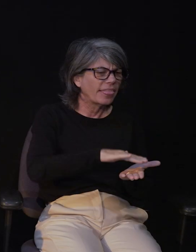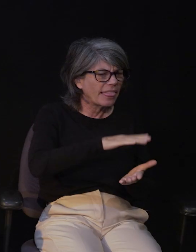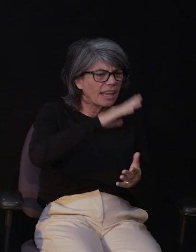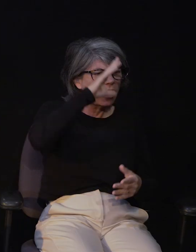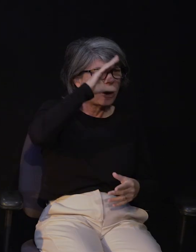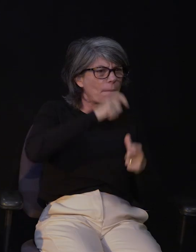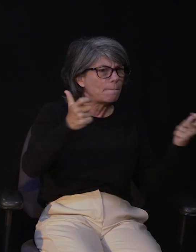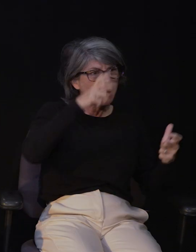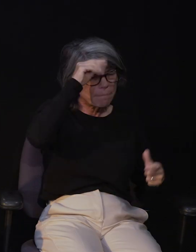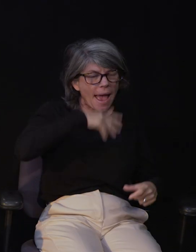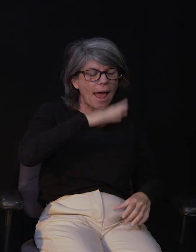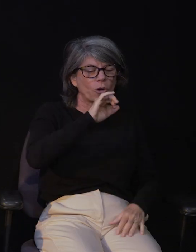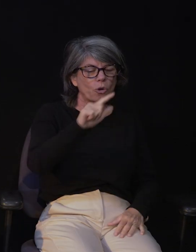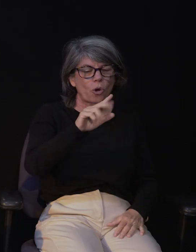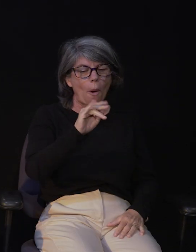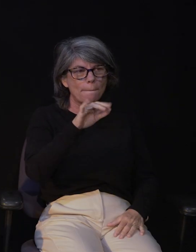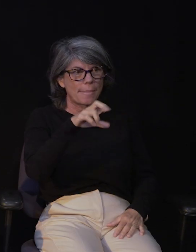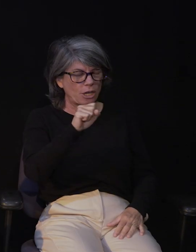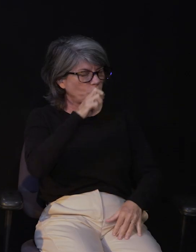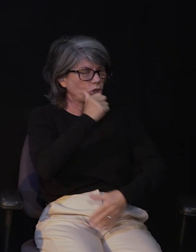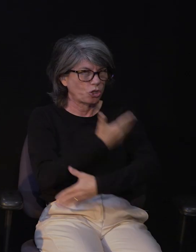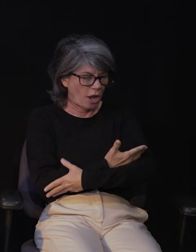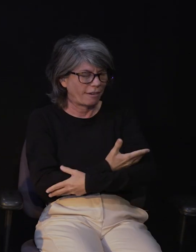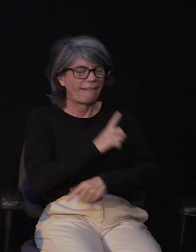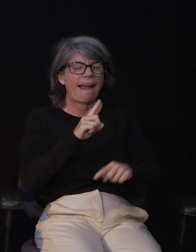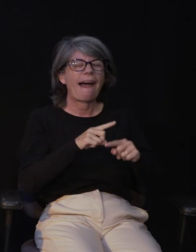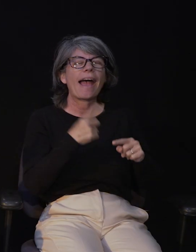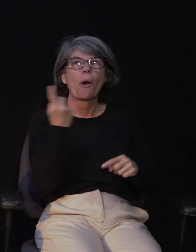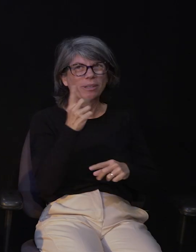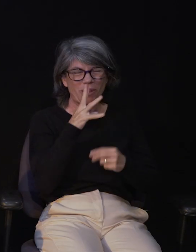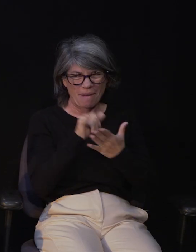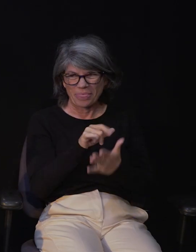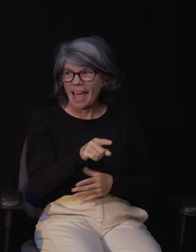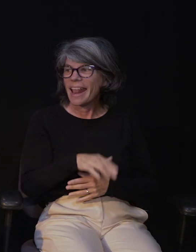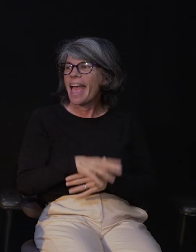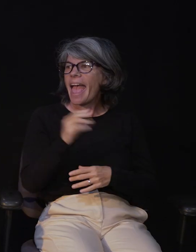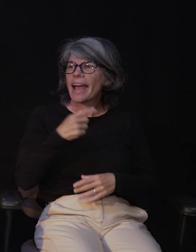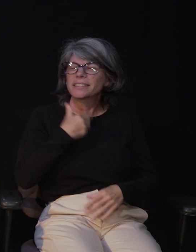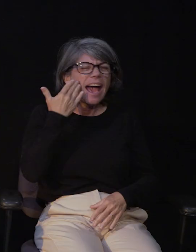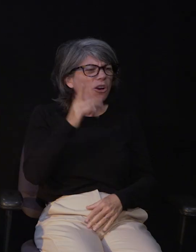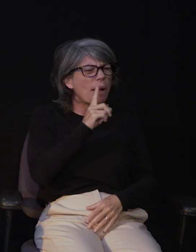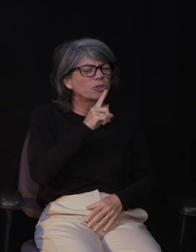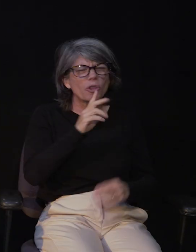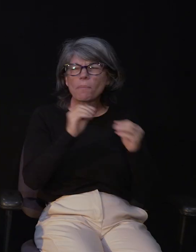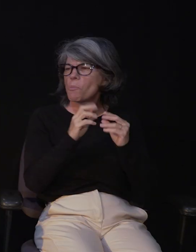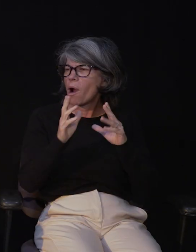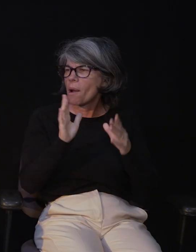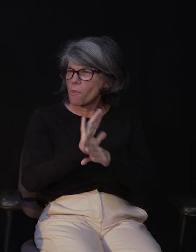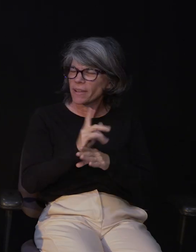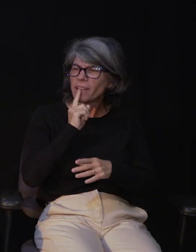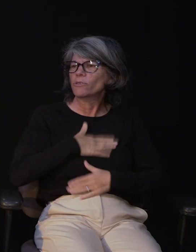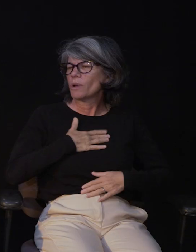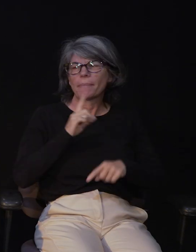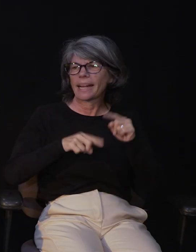love Coal Miner's Daughter, which I can't stop but always talk about. And I don't know. I'm sure there's more movies than that I like,